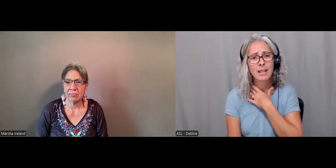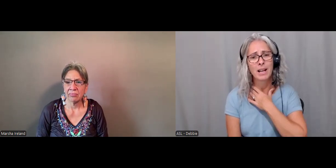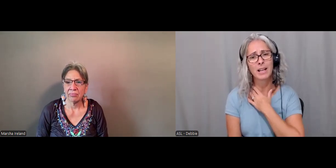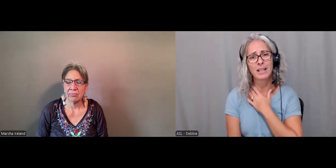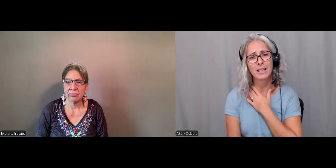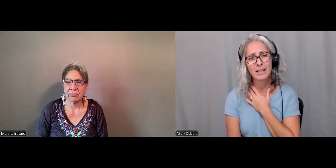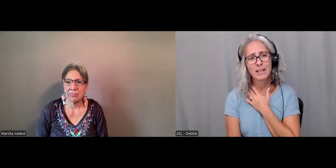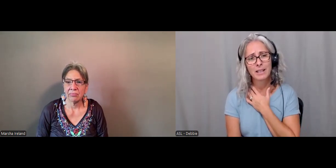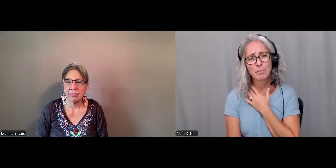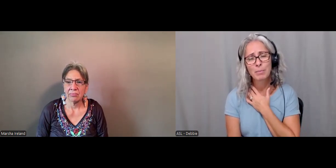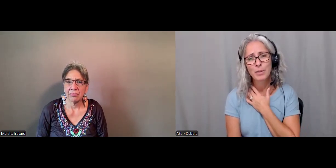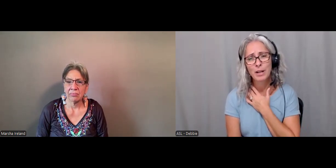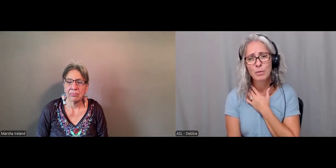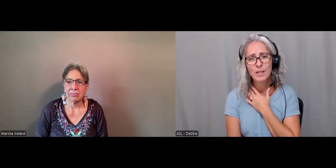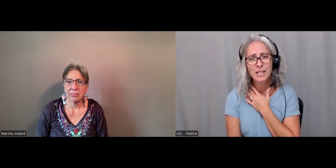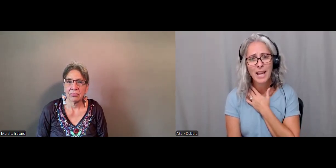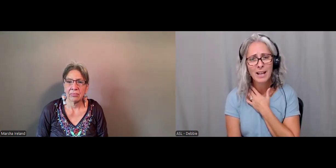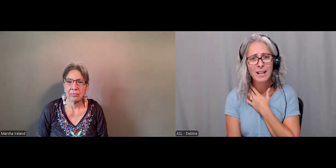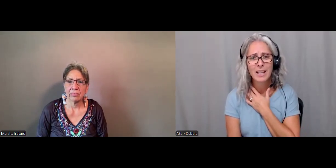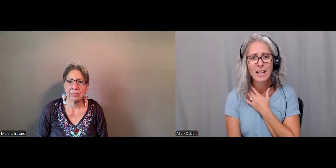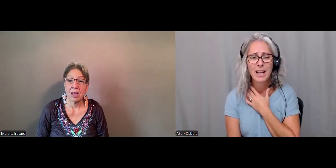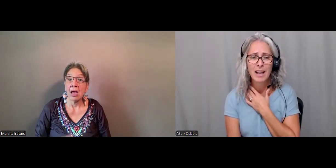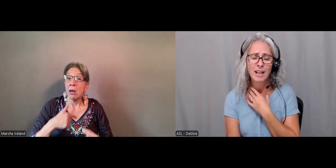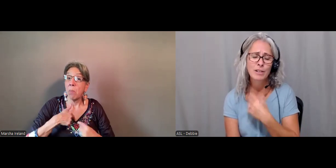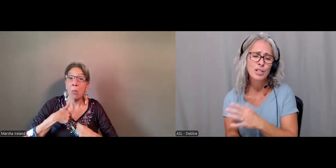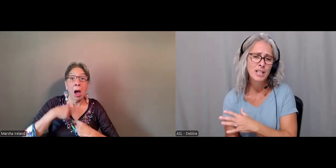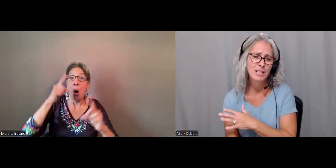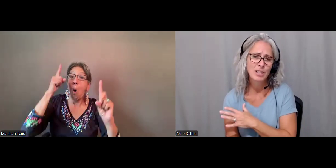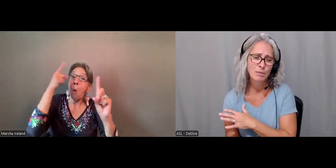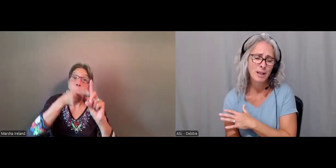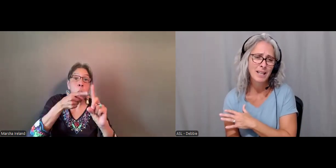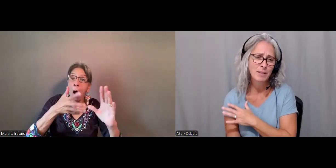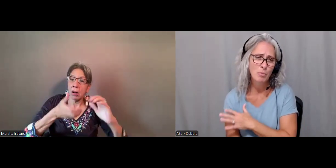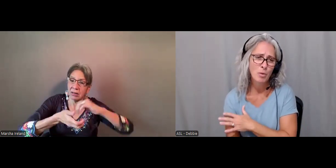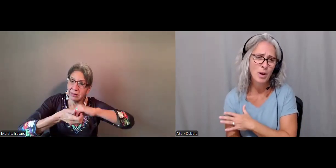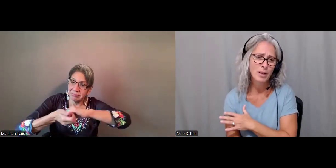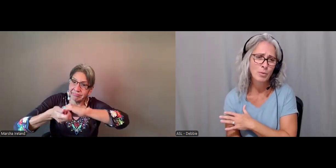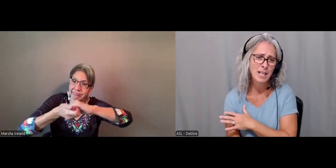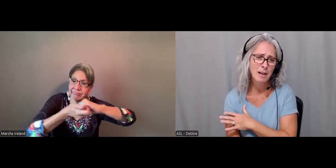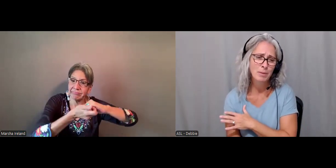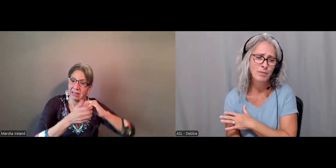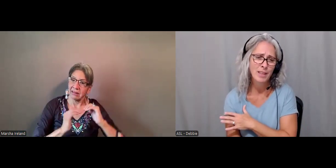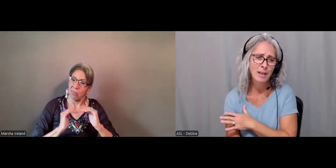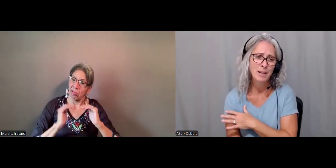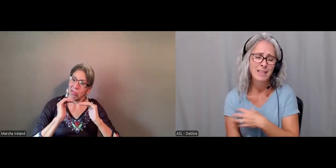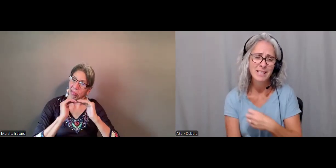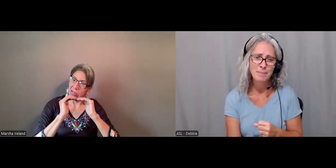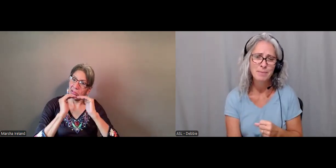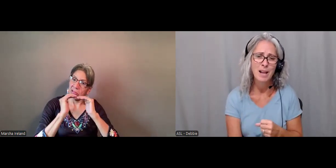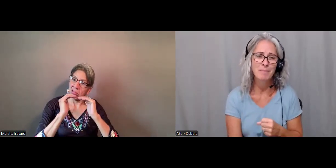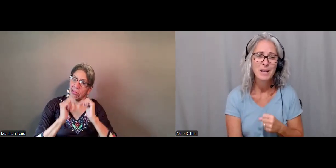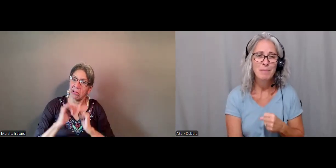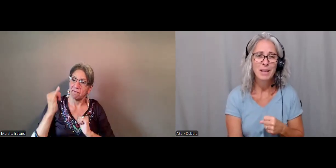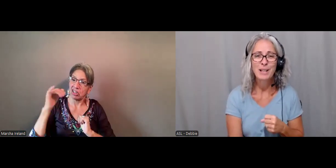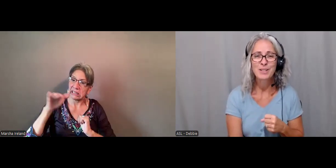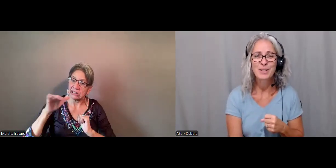with the people that are moving to Canada. I understand their plight and what's happening for them, but at the same